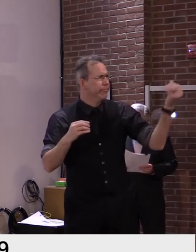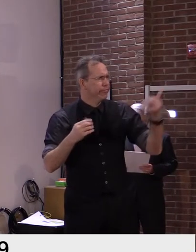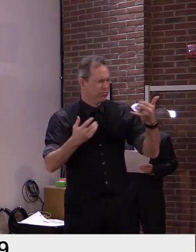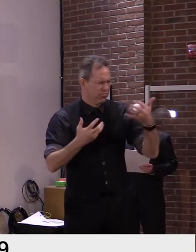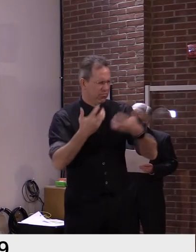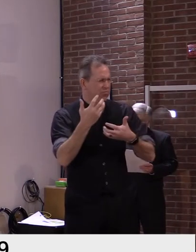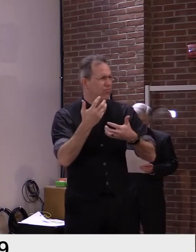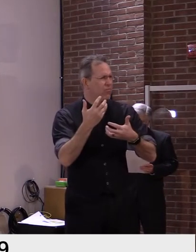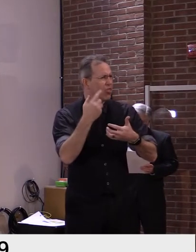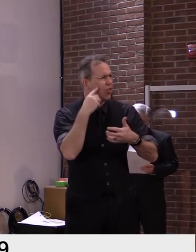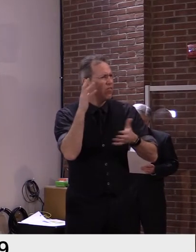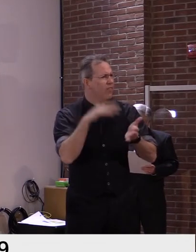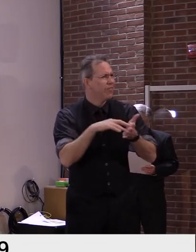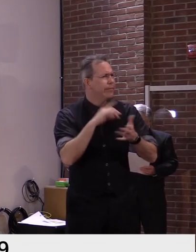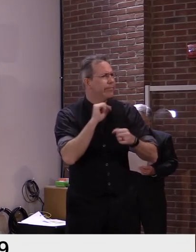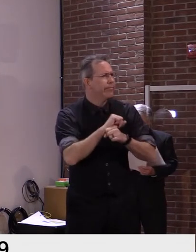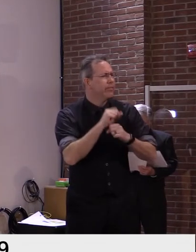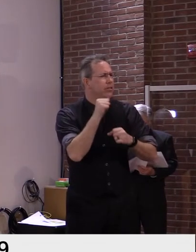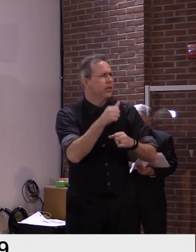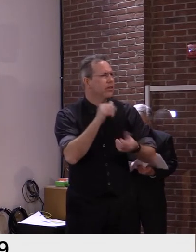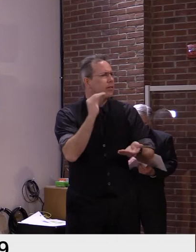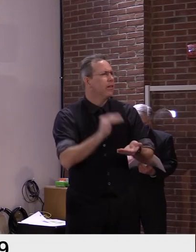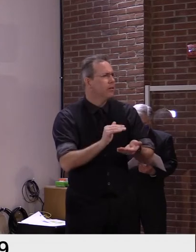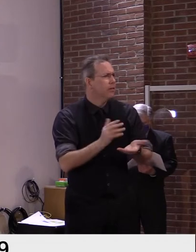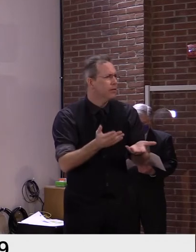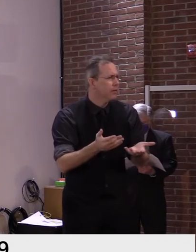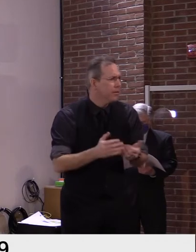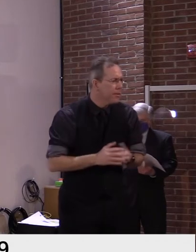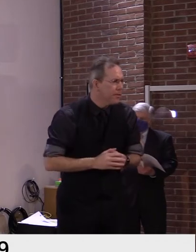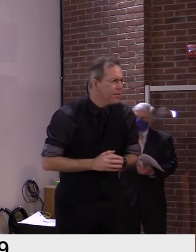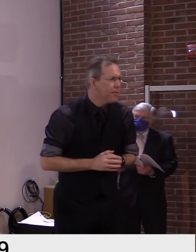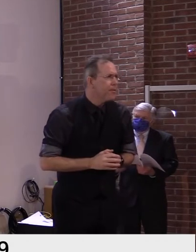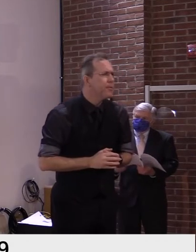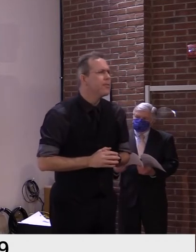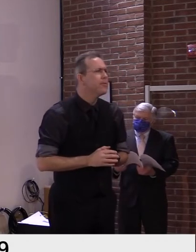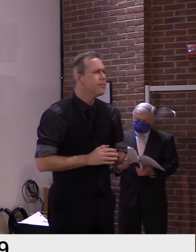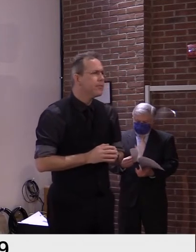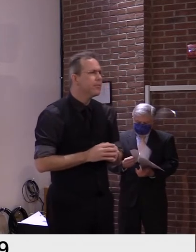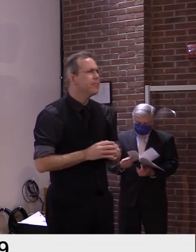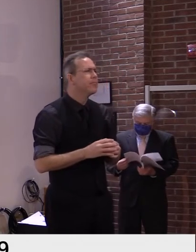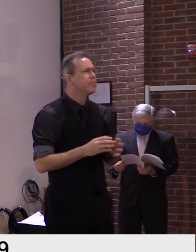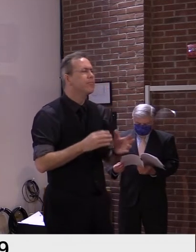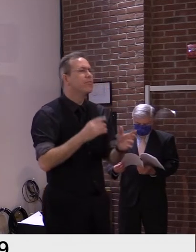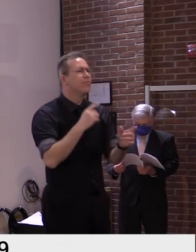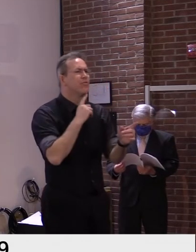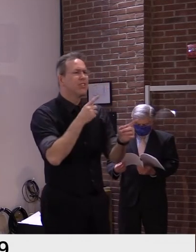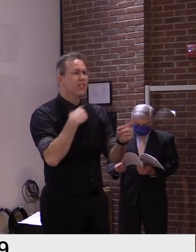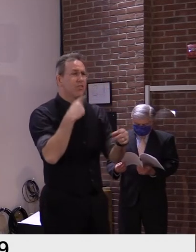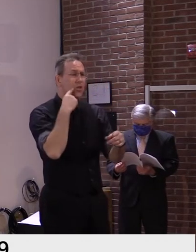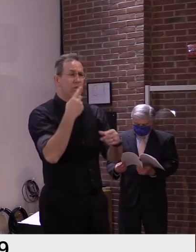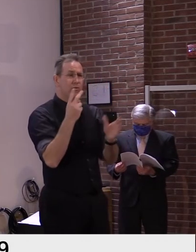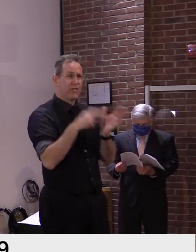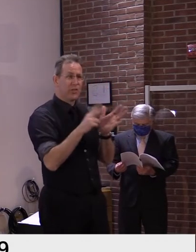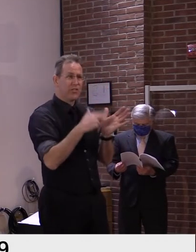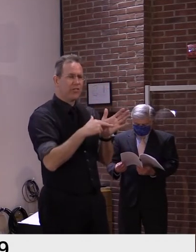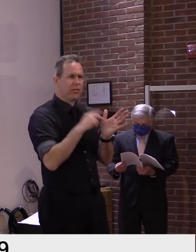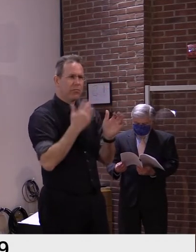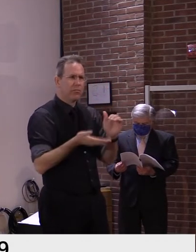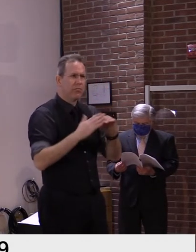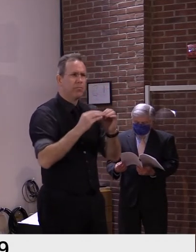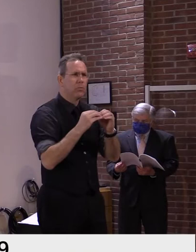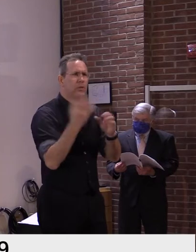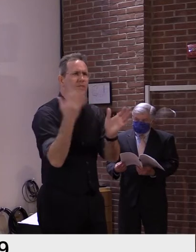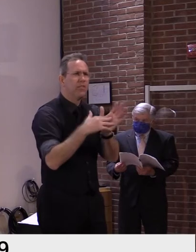Again, the realistic sobering news is there won't be, they said there will not be a distribution